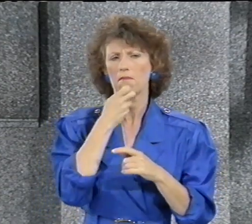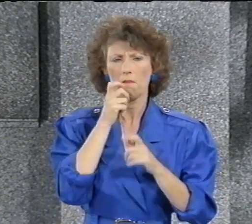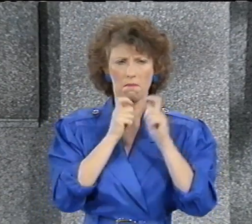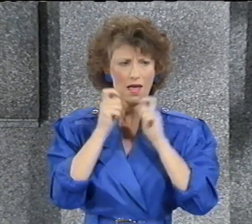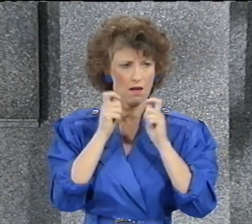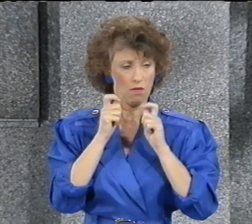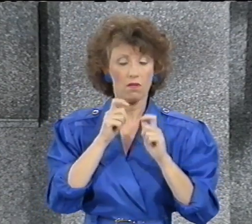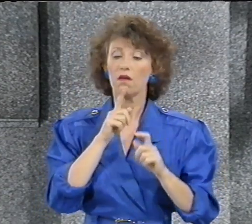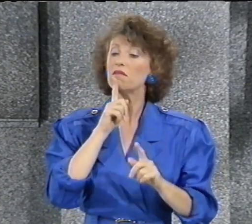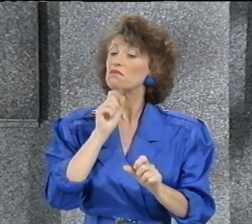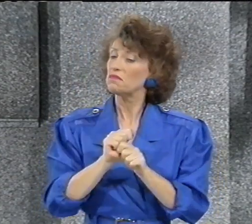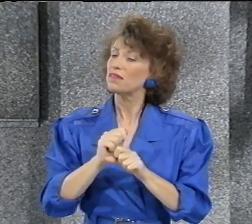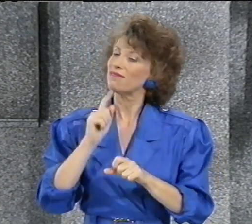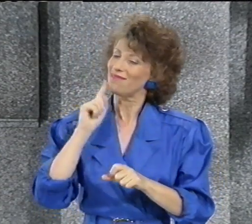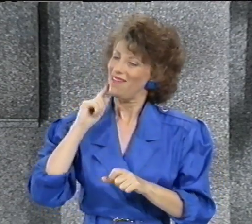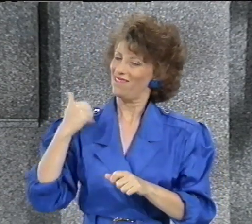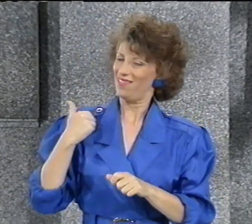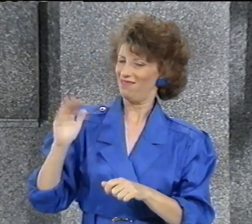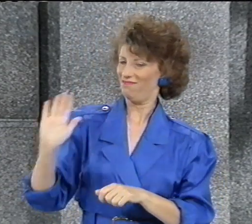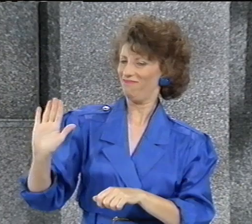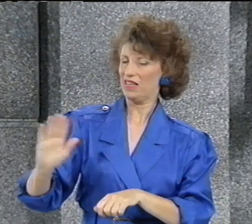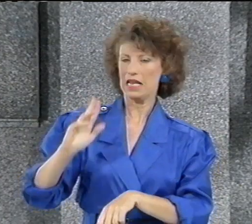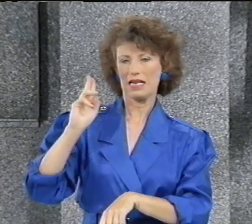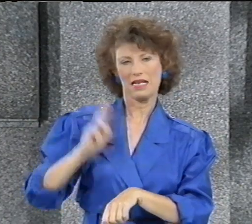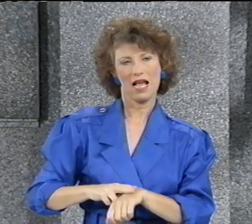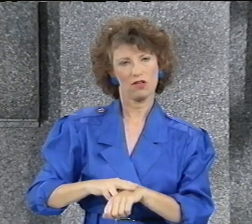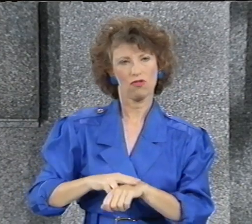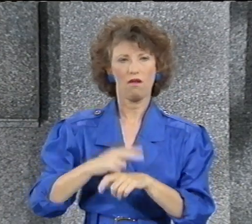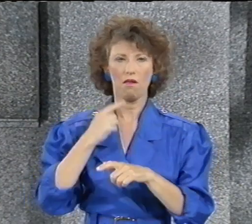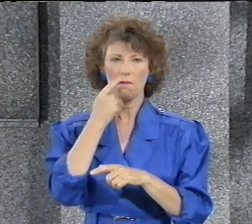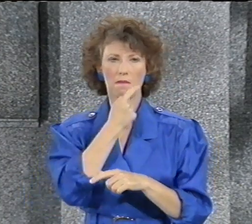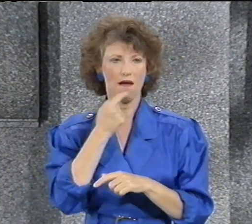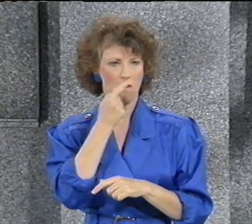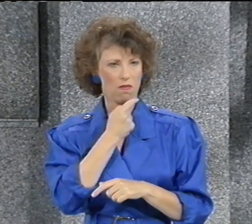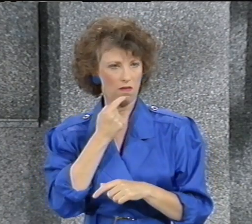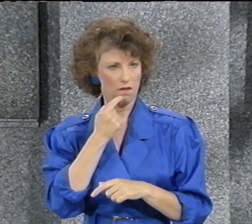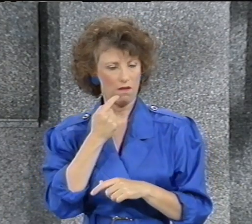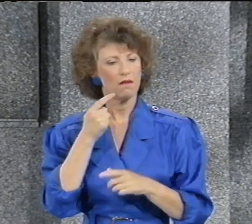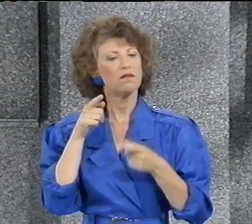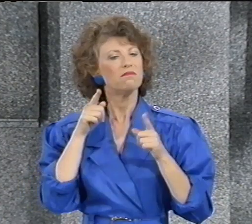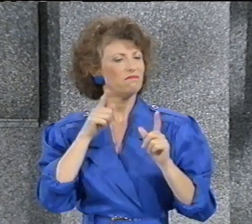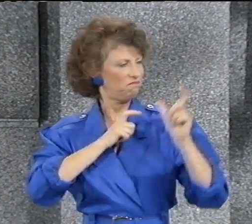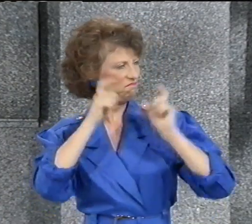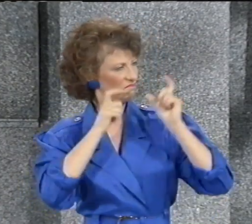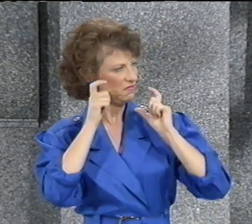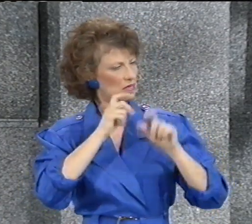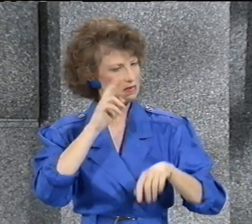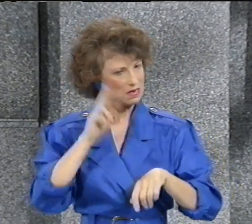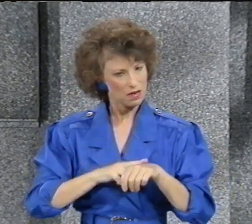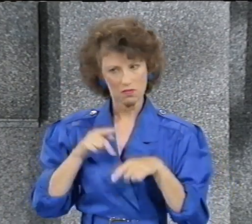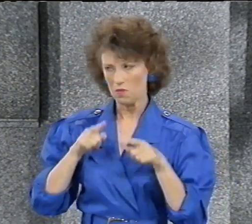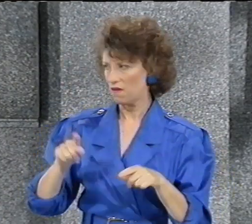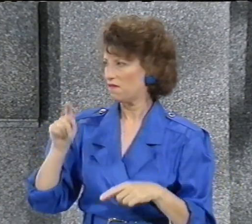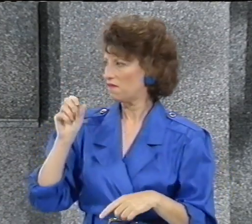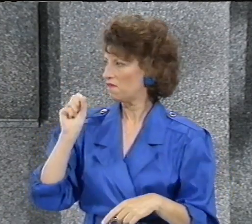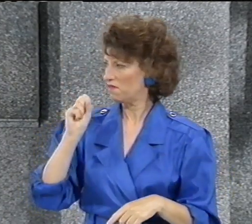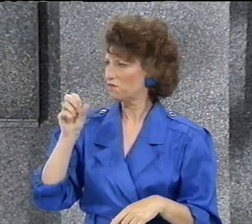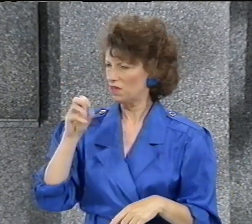English-like signing, you can move your mouth to match the fingerspelled word. Actually, deaf people do use some natural mouth movements when